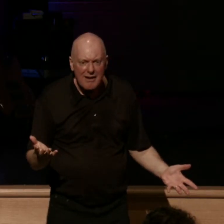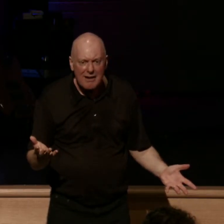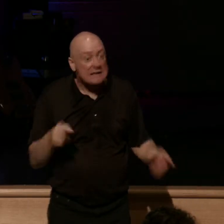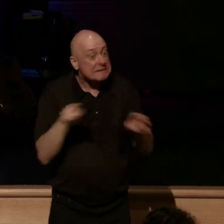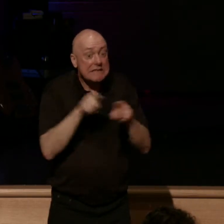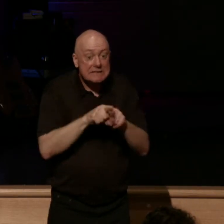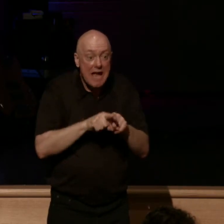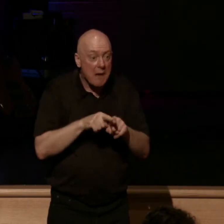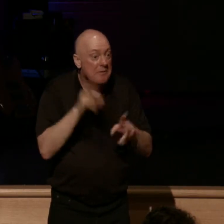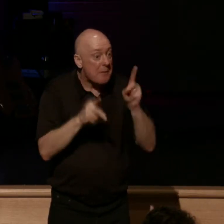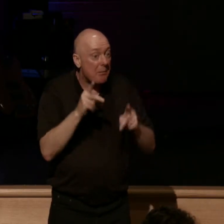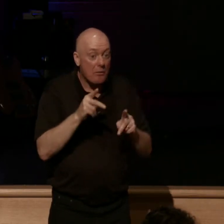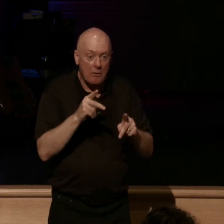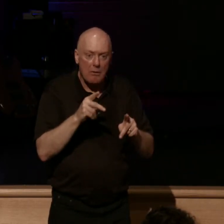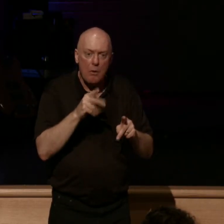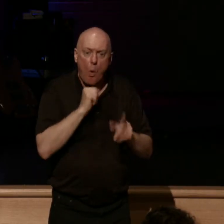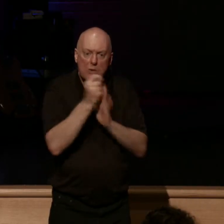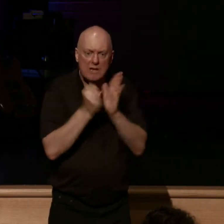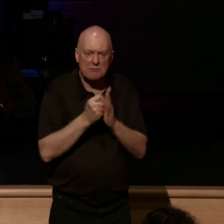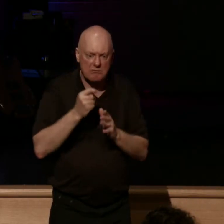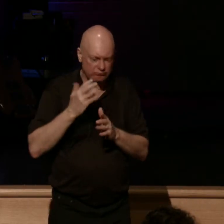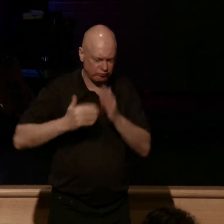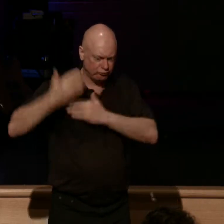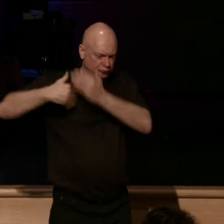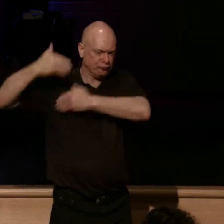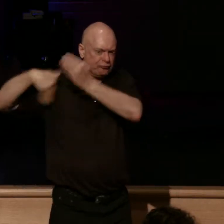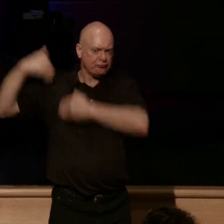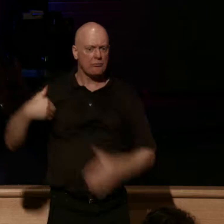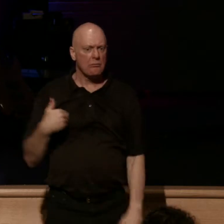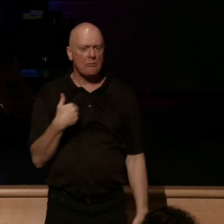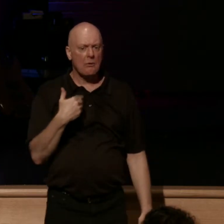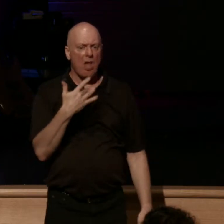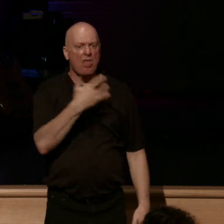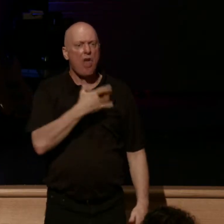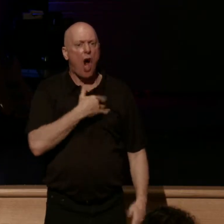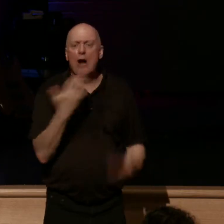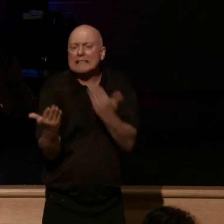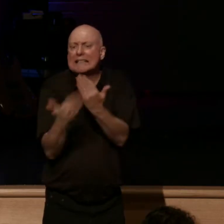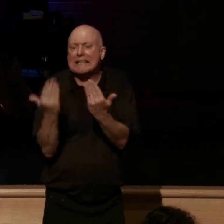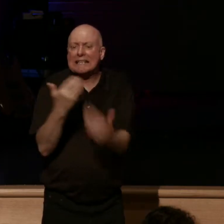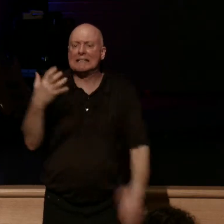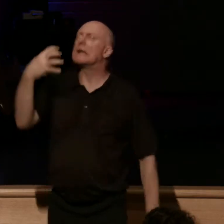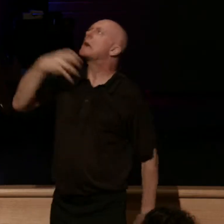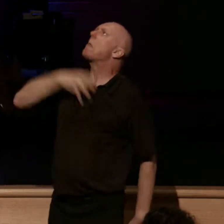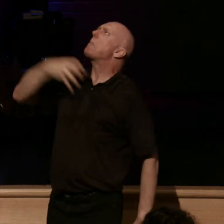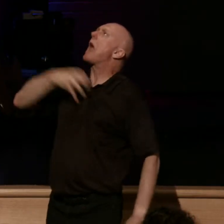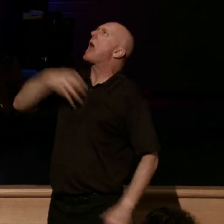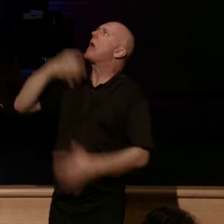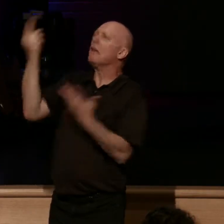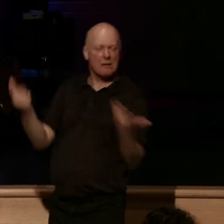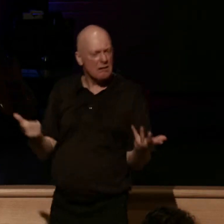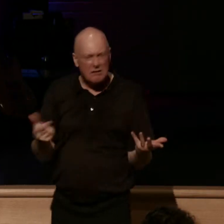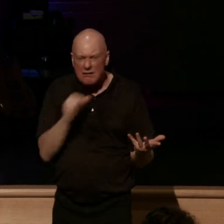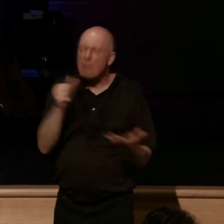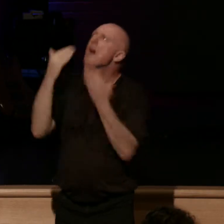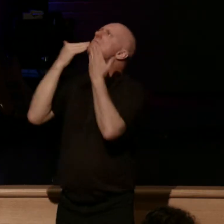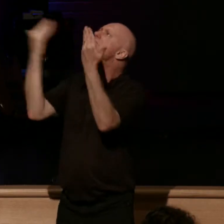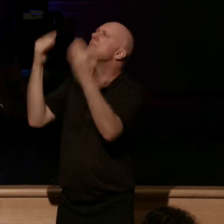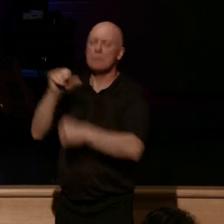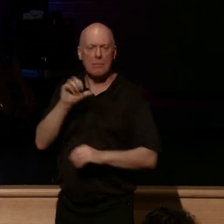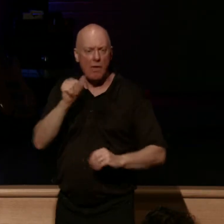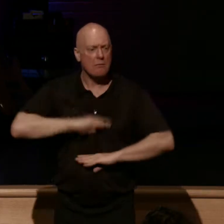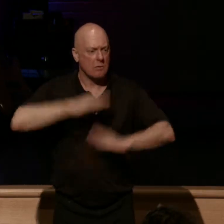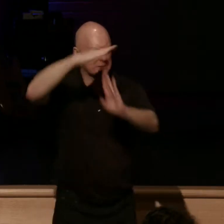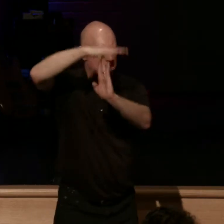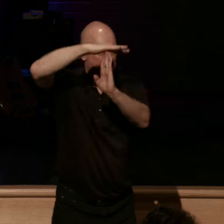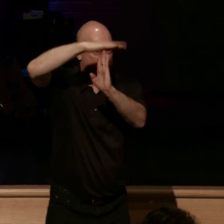ancestors did before them, their hearts so quickly moved to complaint versus gratitude or contentment. Okay,